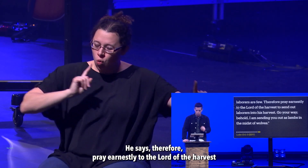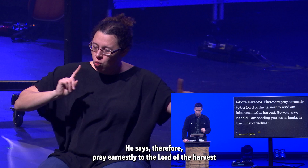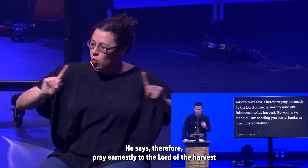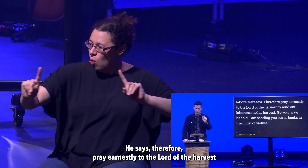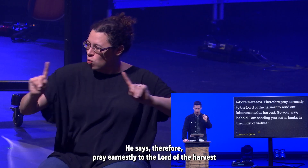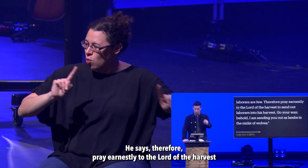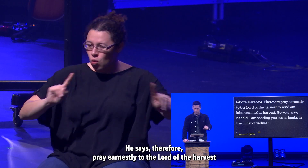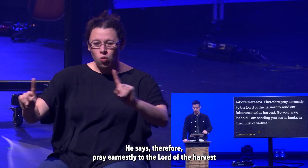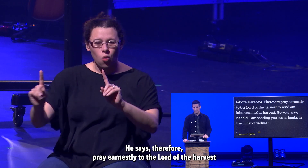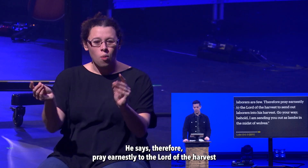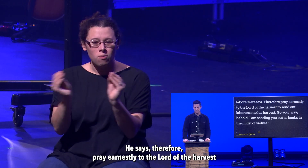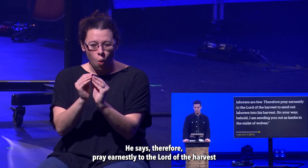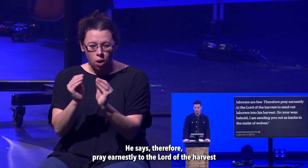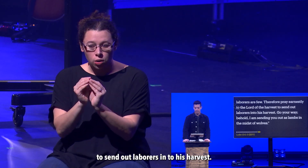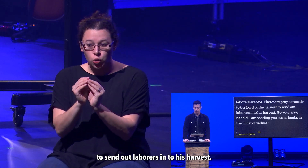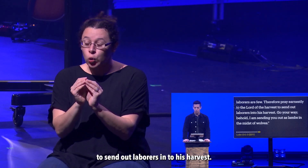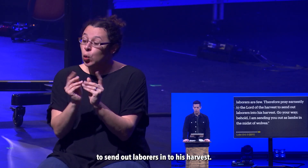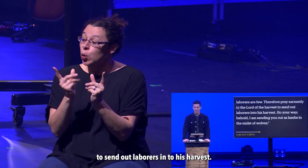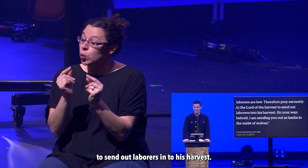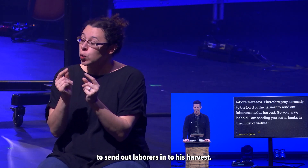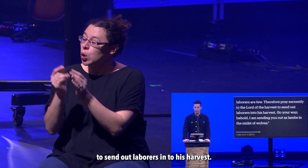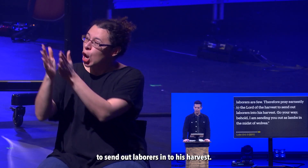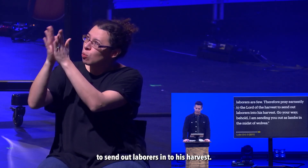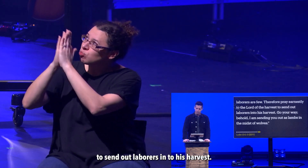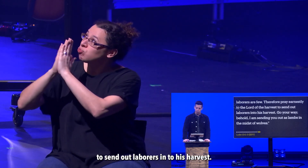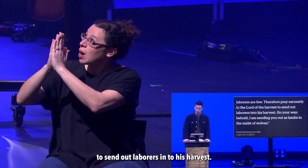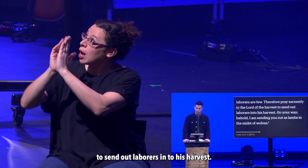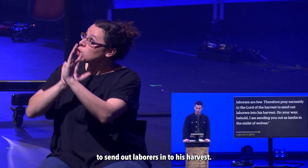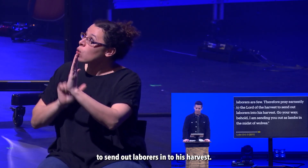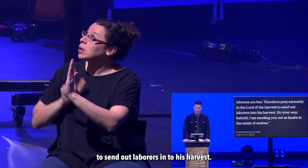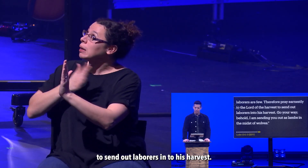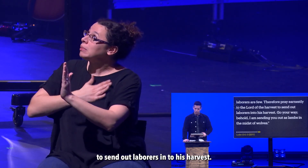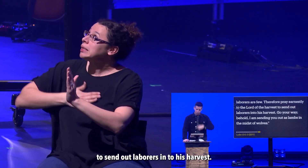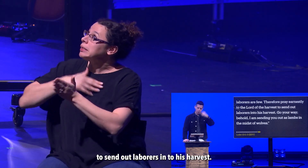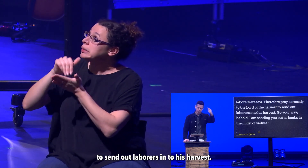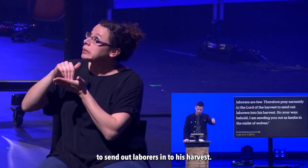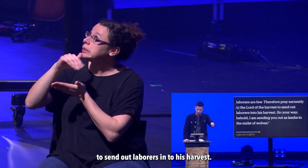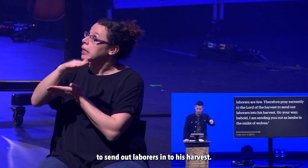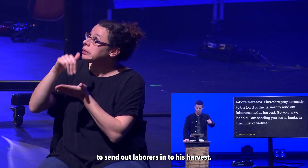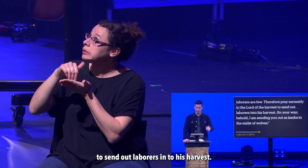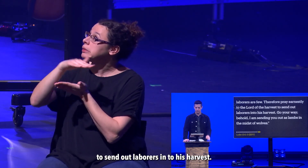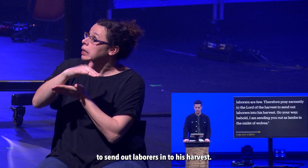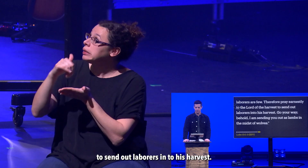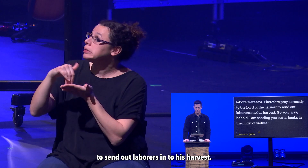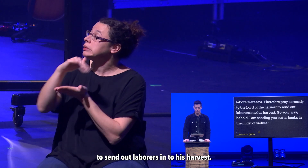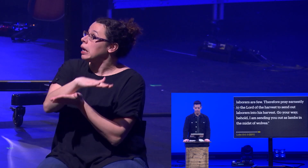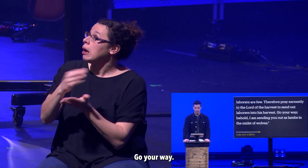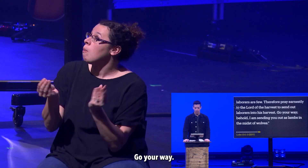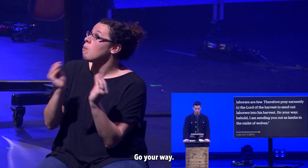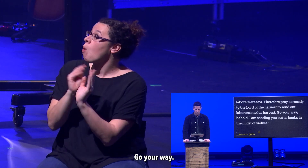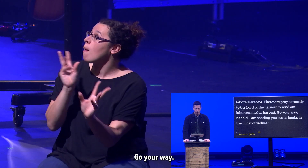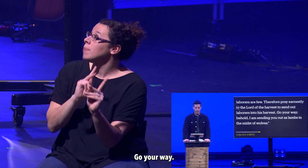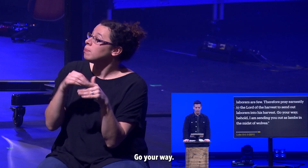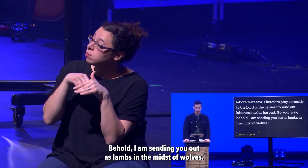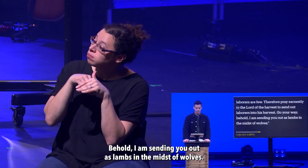the Lord of the harvest to send out laborers into his harvest. Go your way.